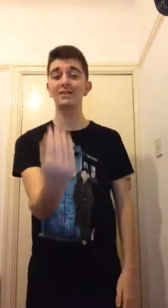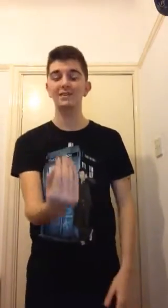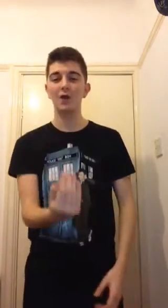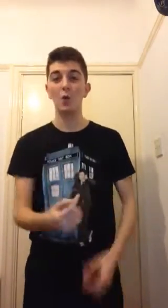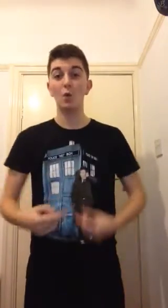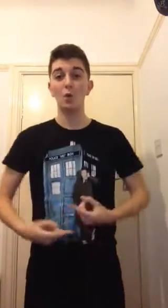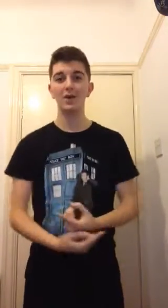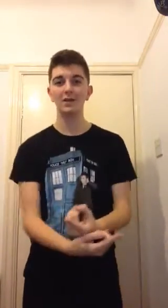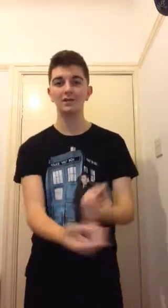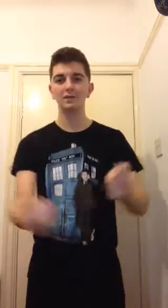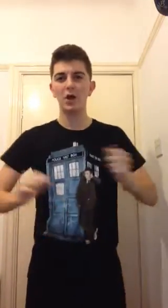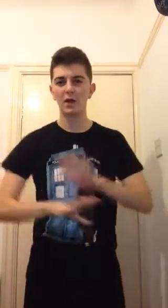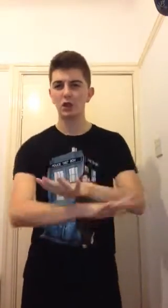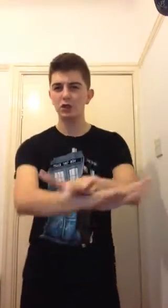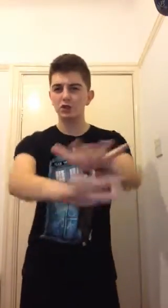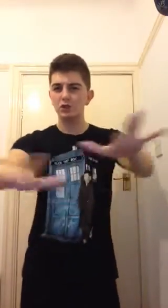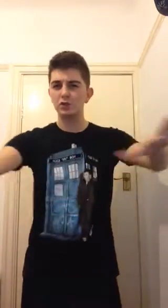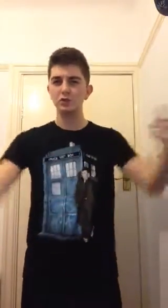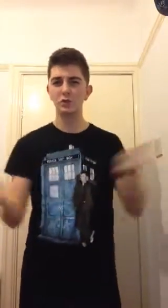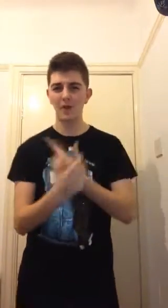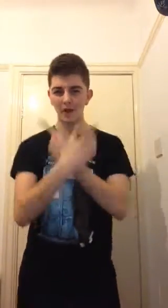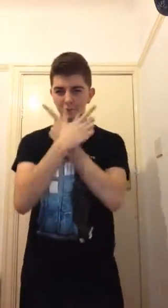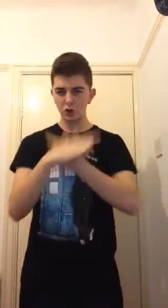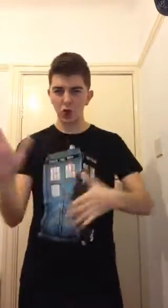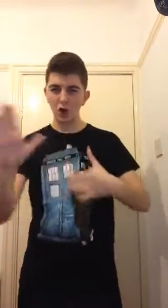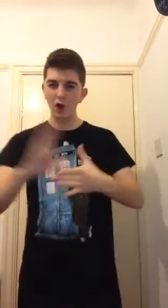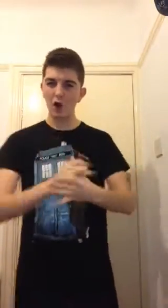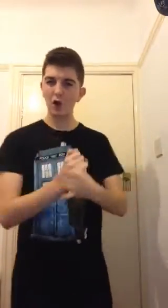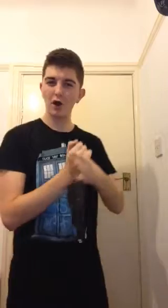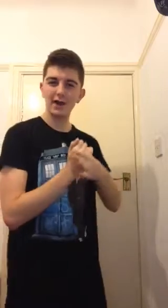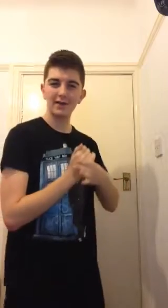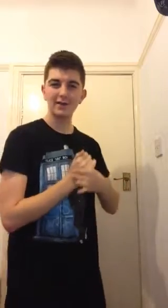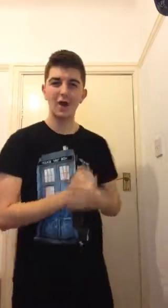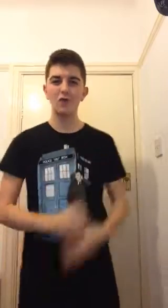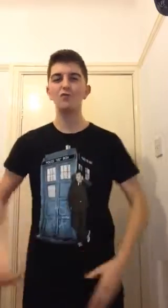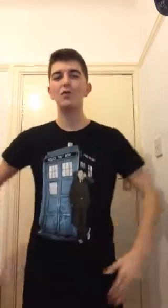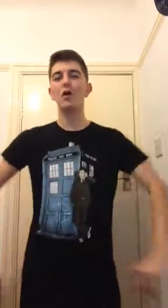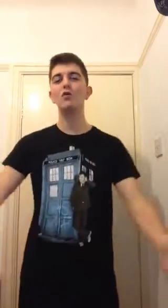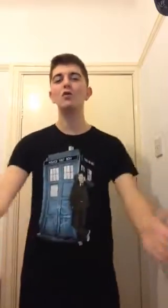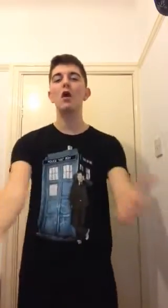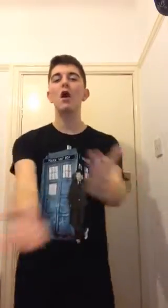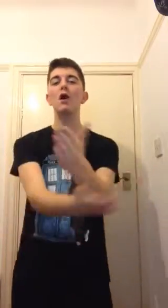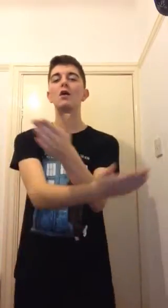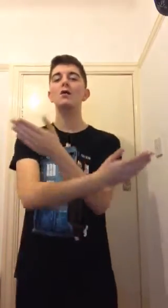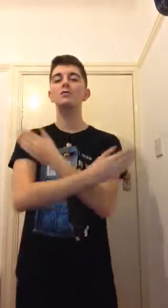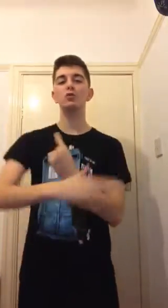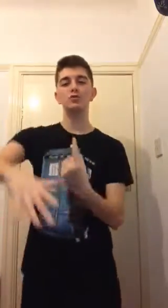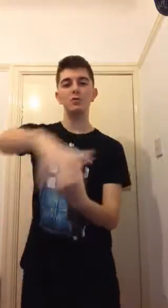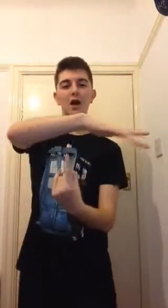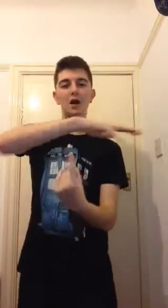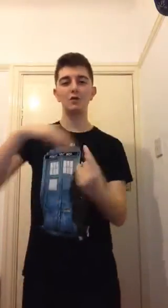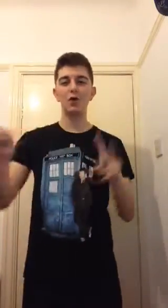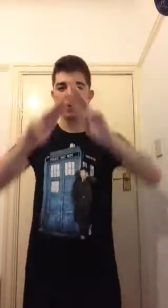we can spread a smile of joy feel your arms around the